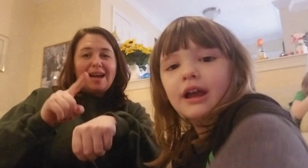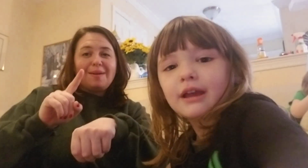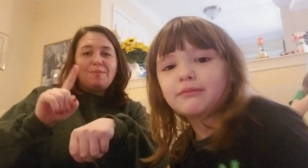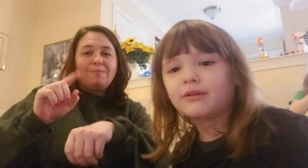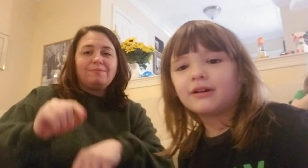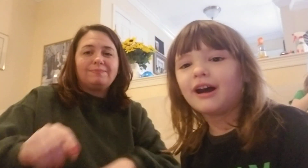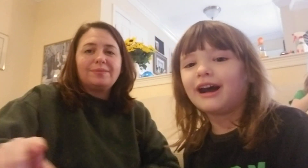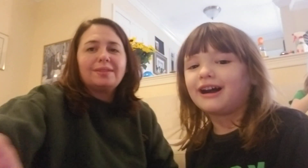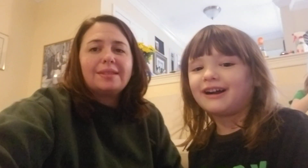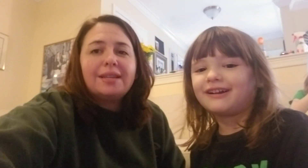time,